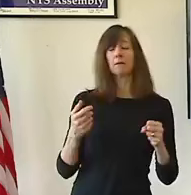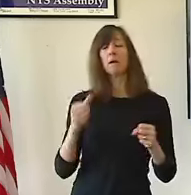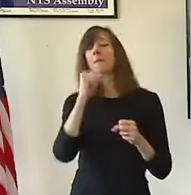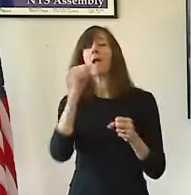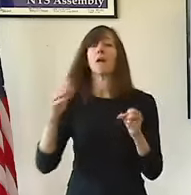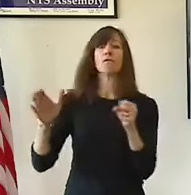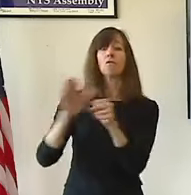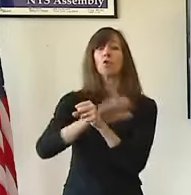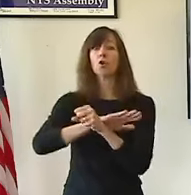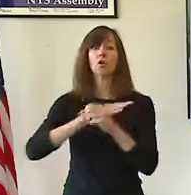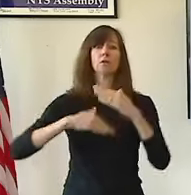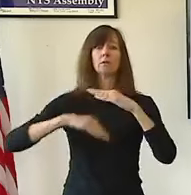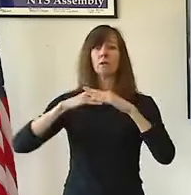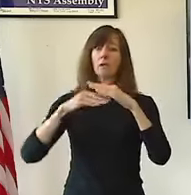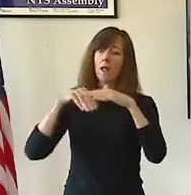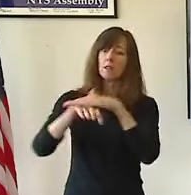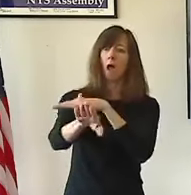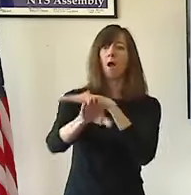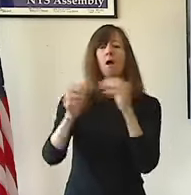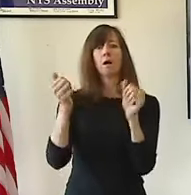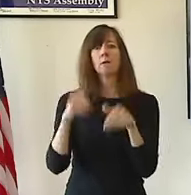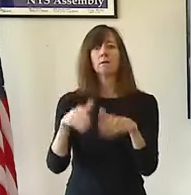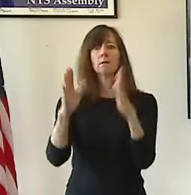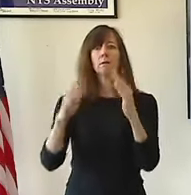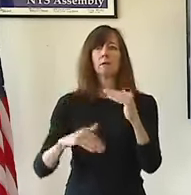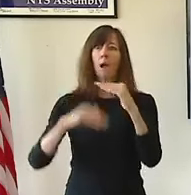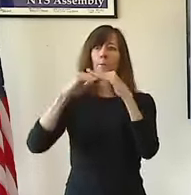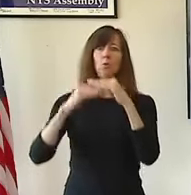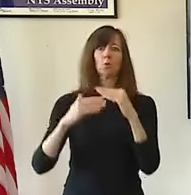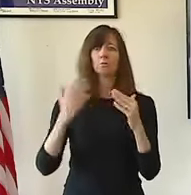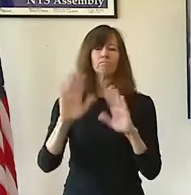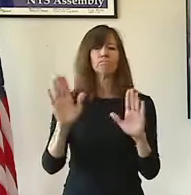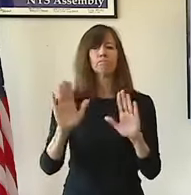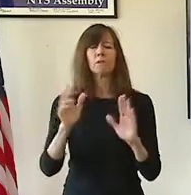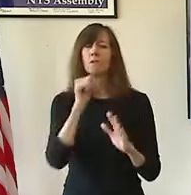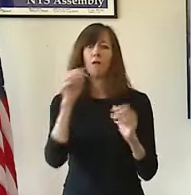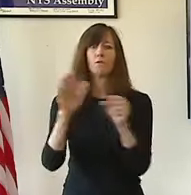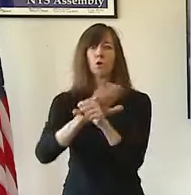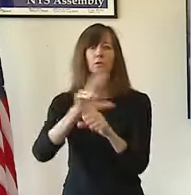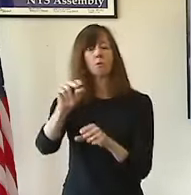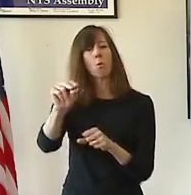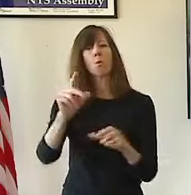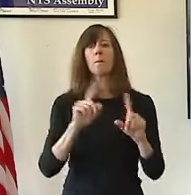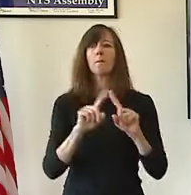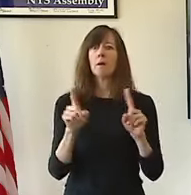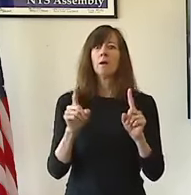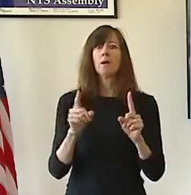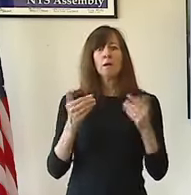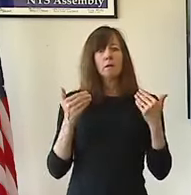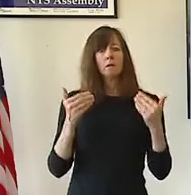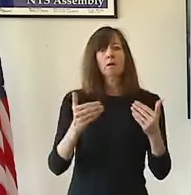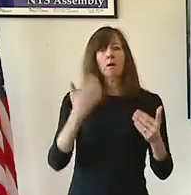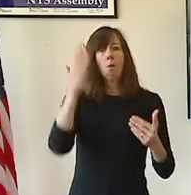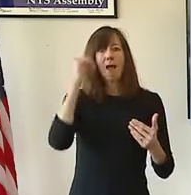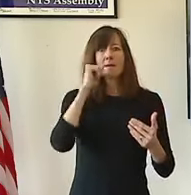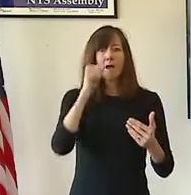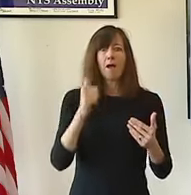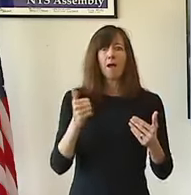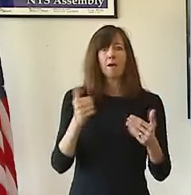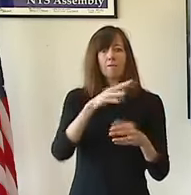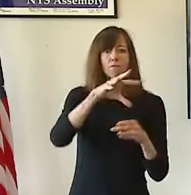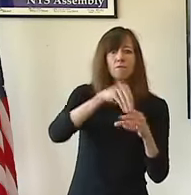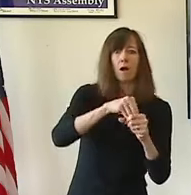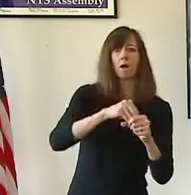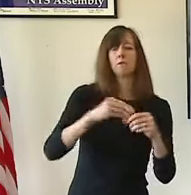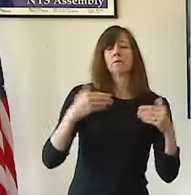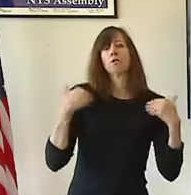yet, but available for people. We could redirect some anxiety. We can get young people engaged. We can talk to those people,